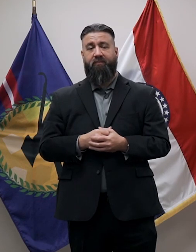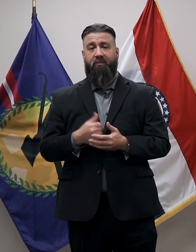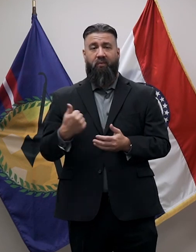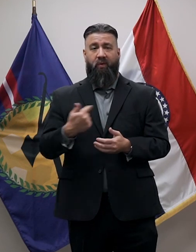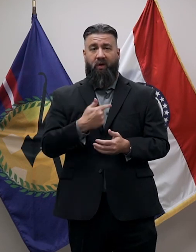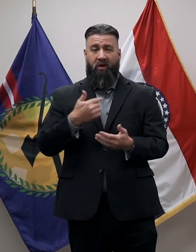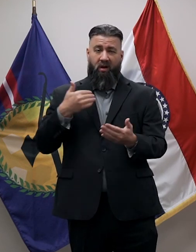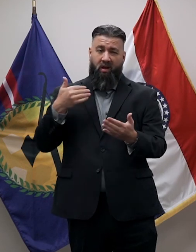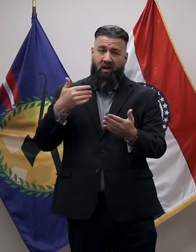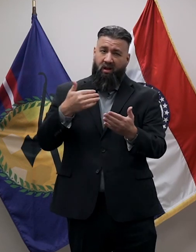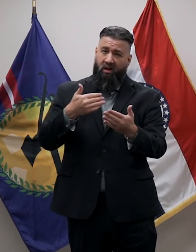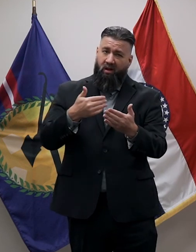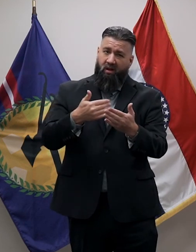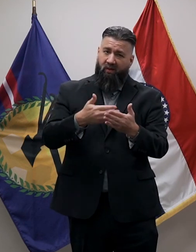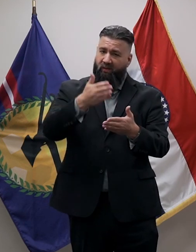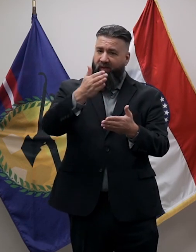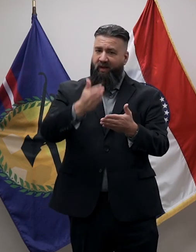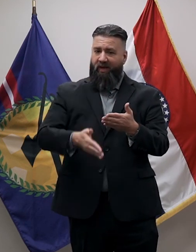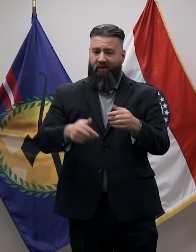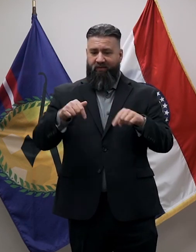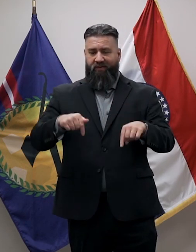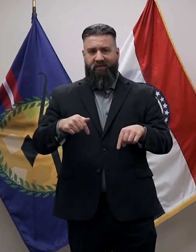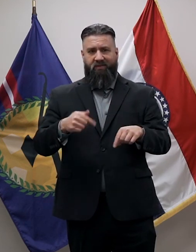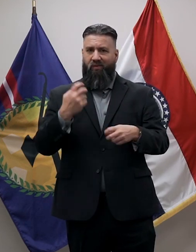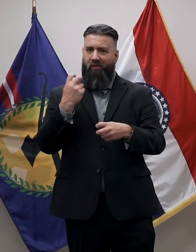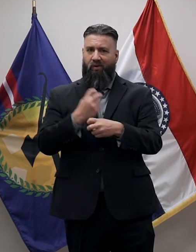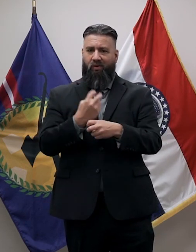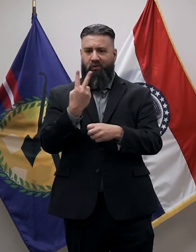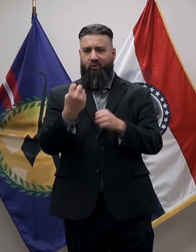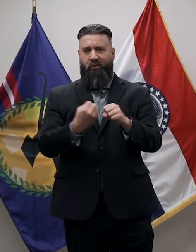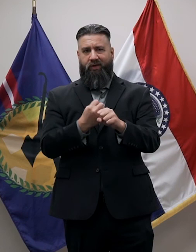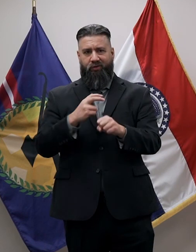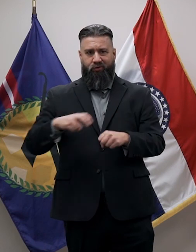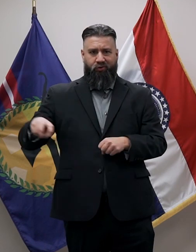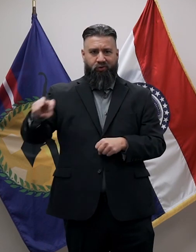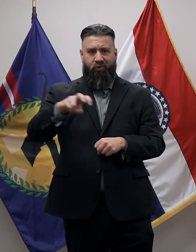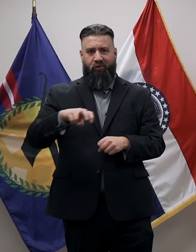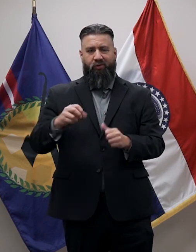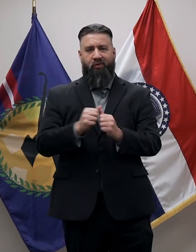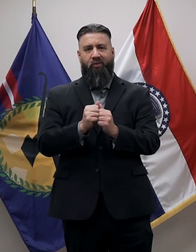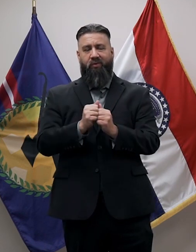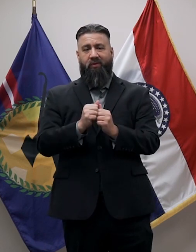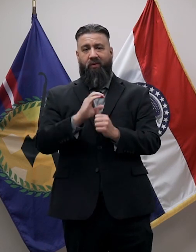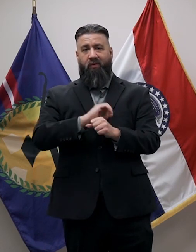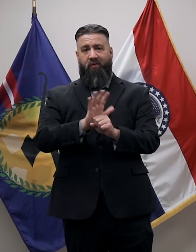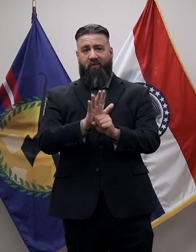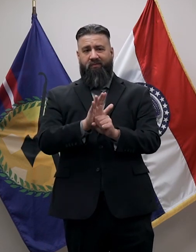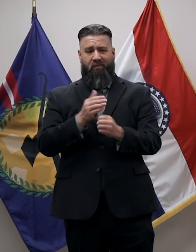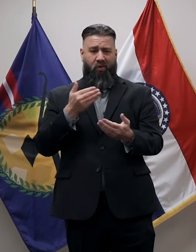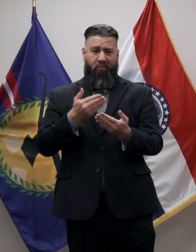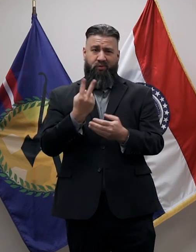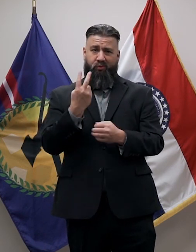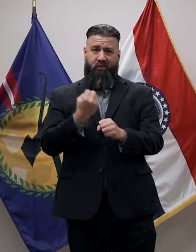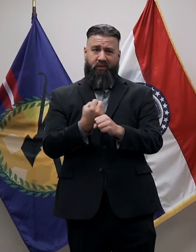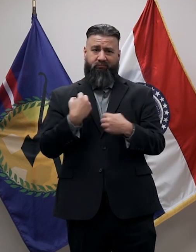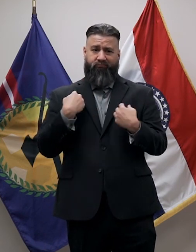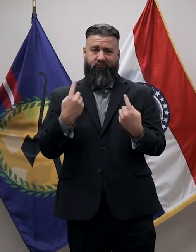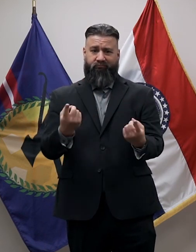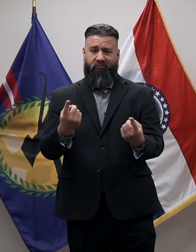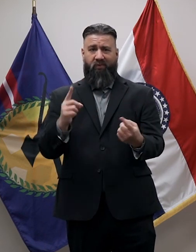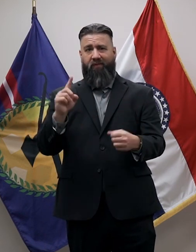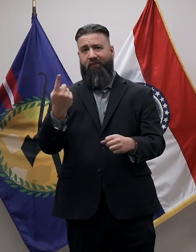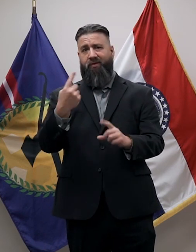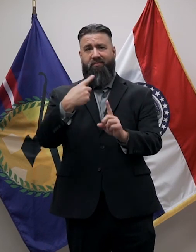end of this very difficult 2-year journey with COVID. It's almost 2 years since the first case arrived in St.